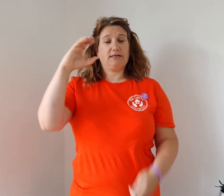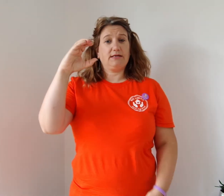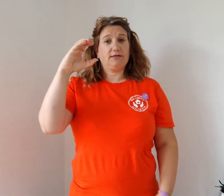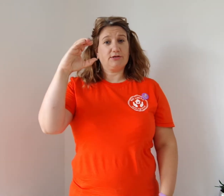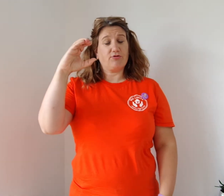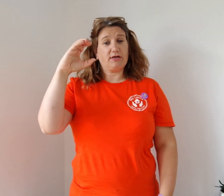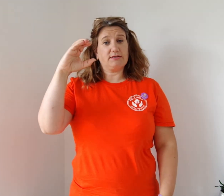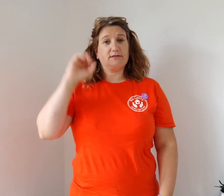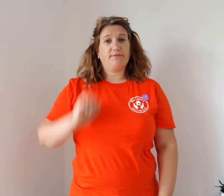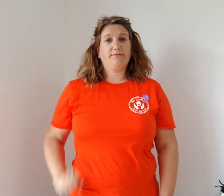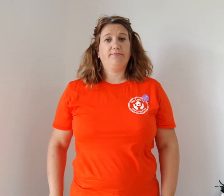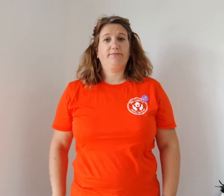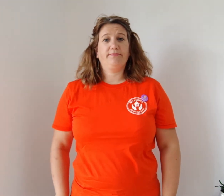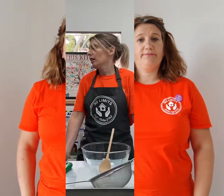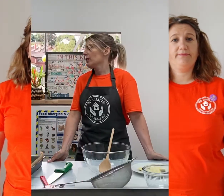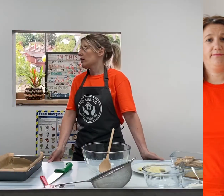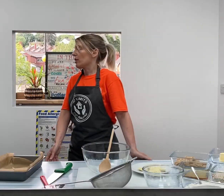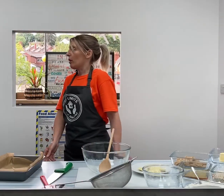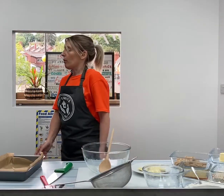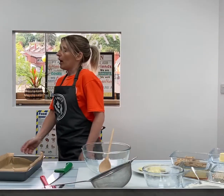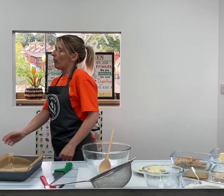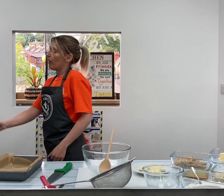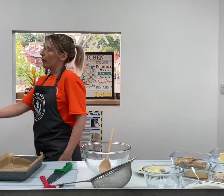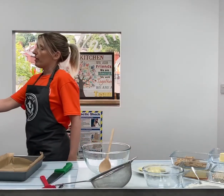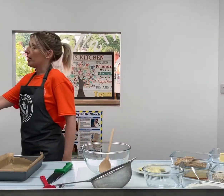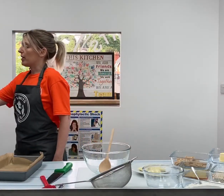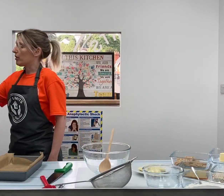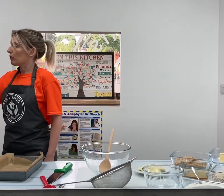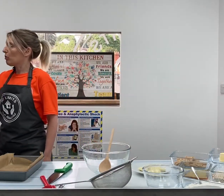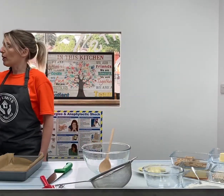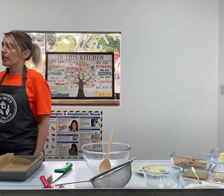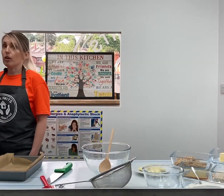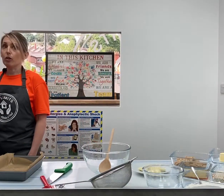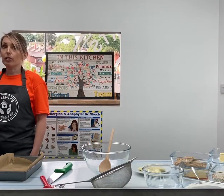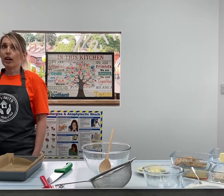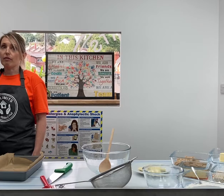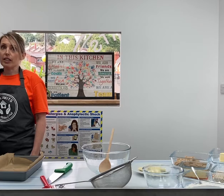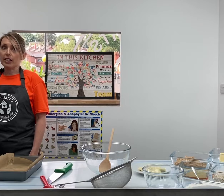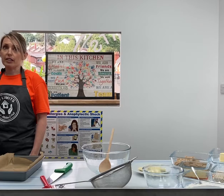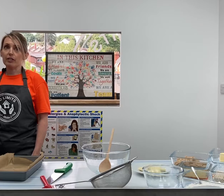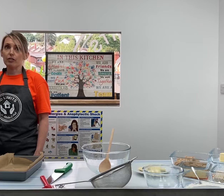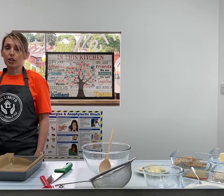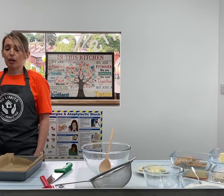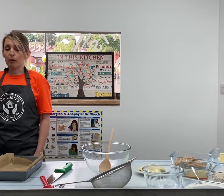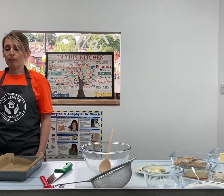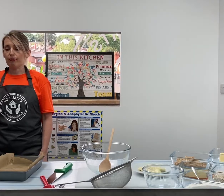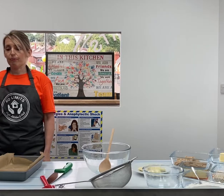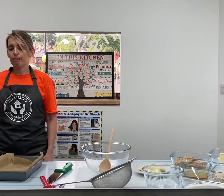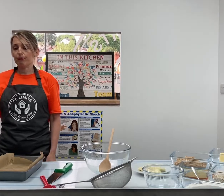180 degrees. So our oven is already on and ready to go.